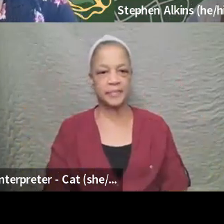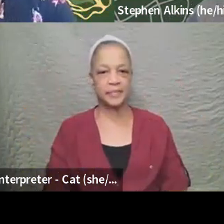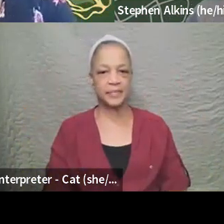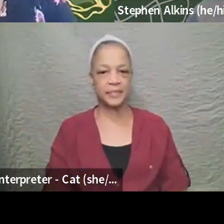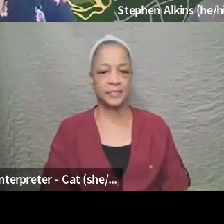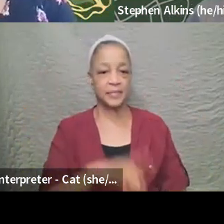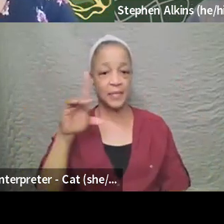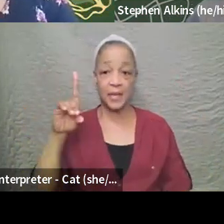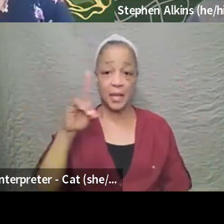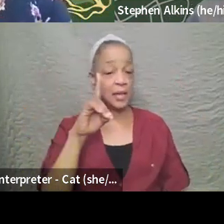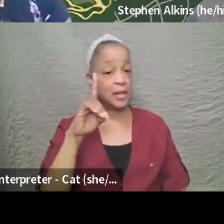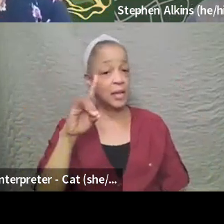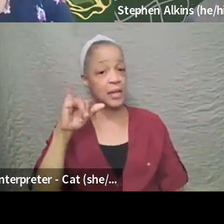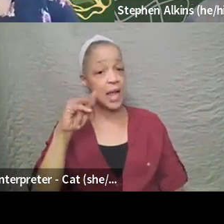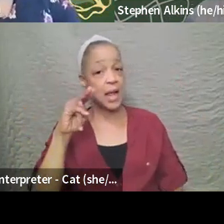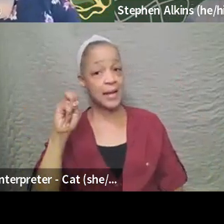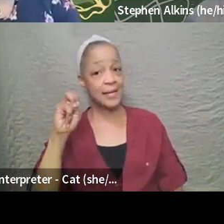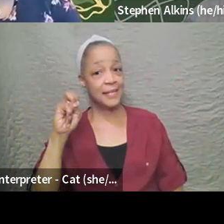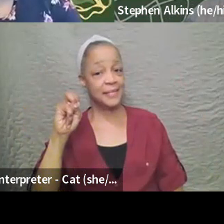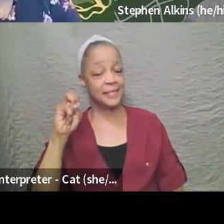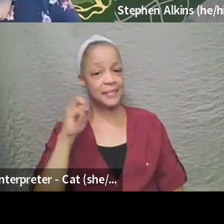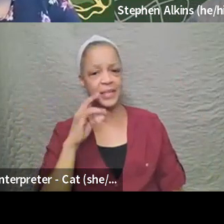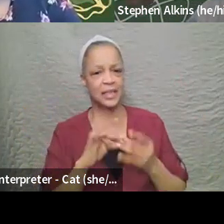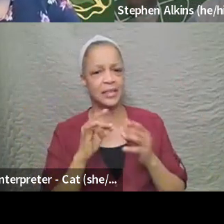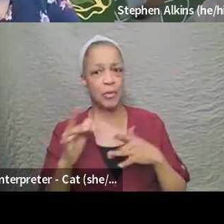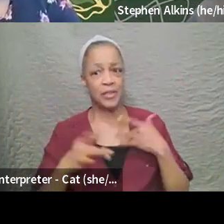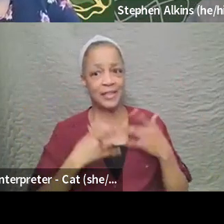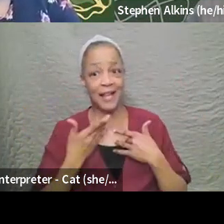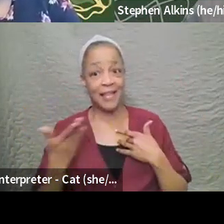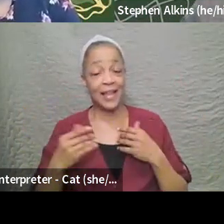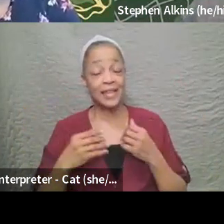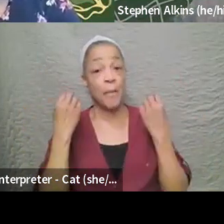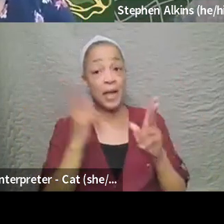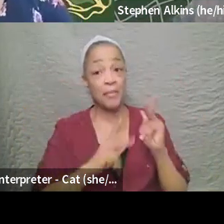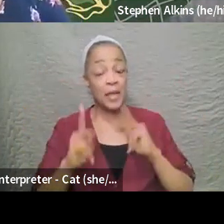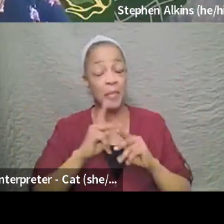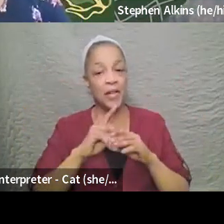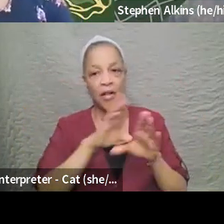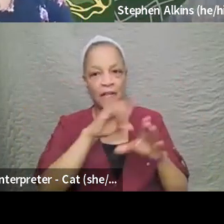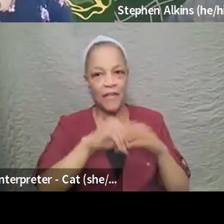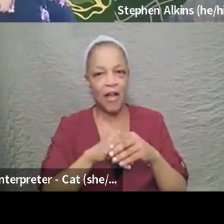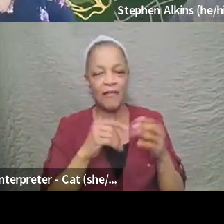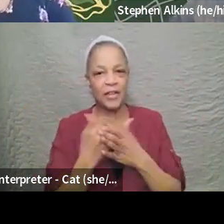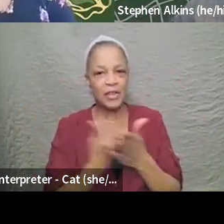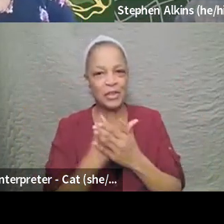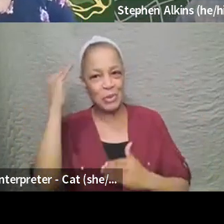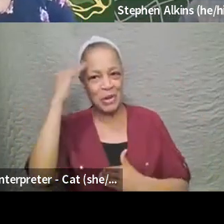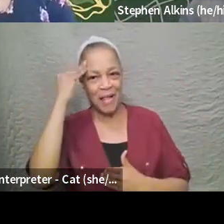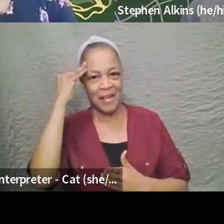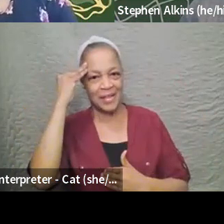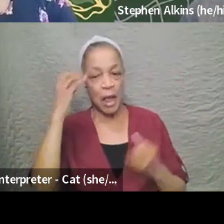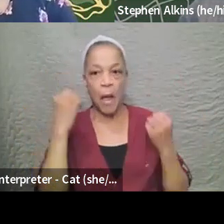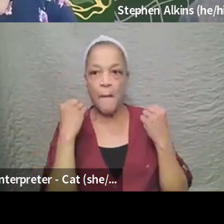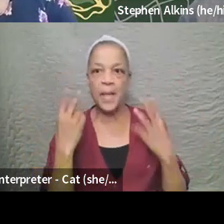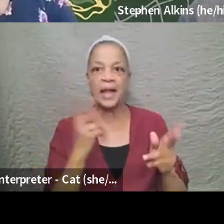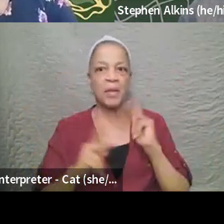Yeah, you know, one of the most exciting thing is the number of people involved in creating this new knowledge and thinking about this, the number of advisors